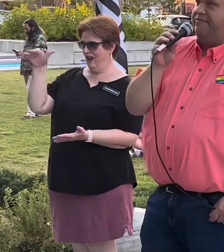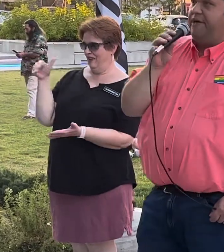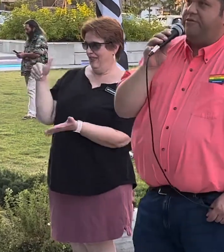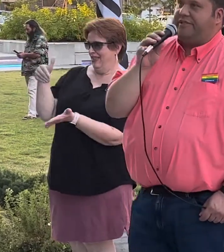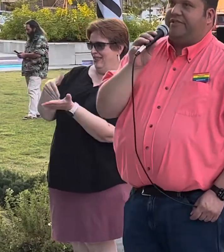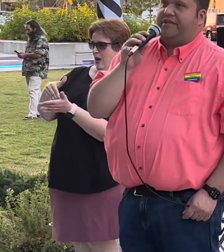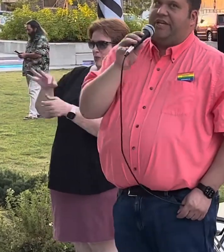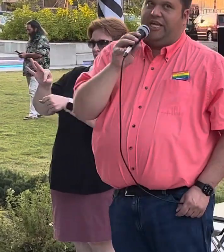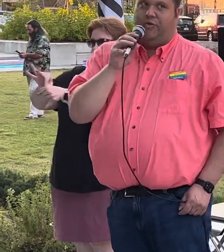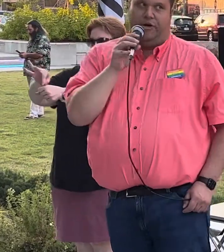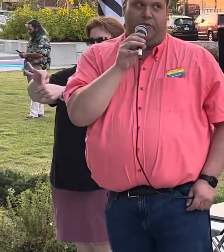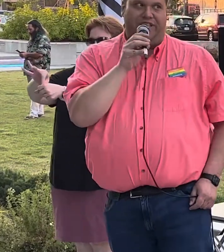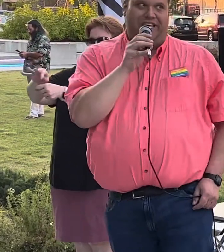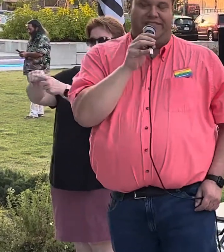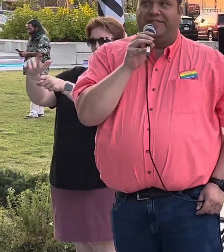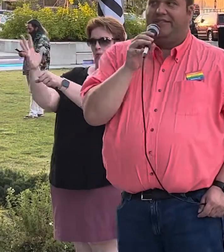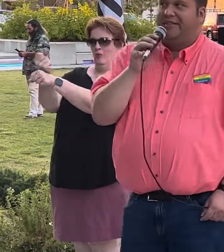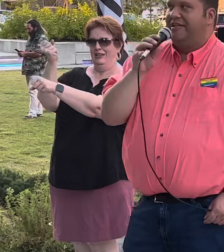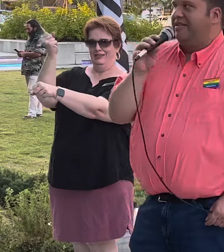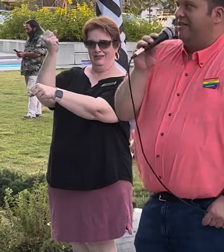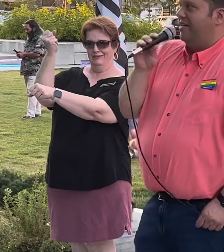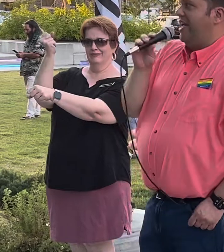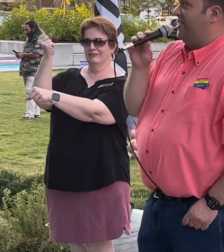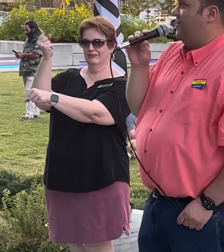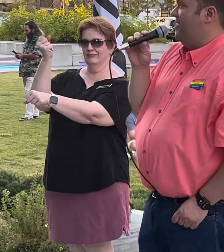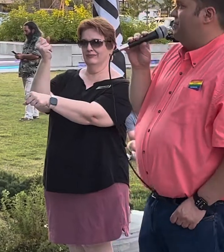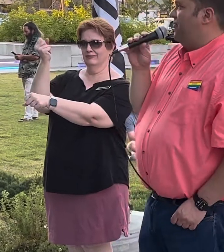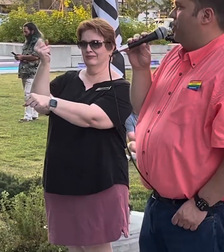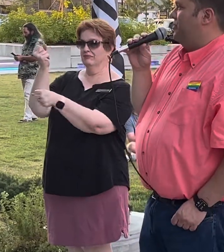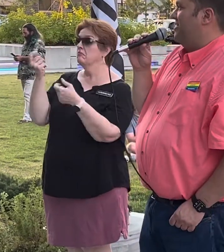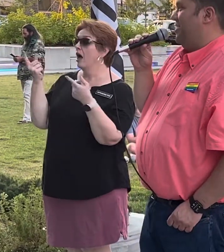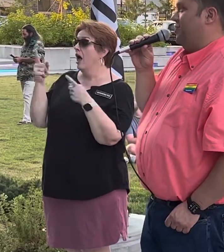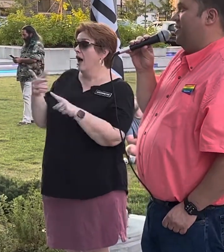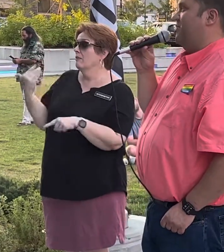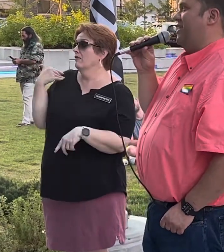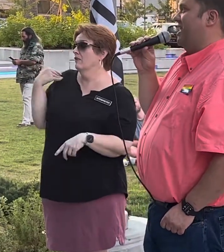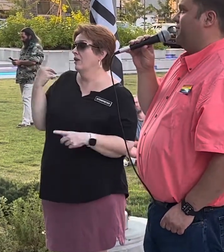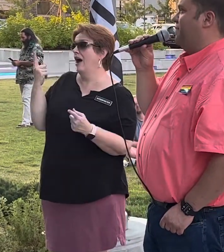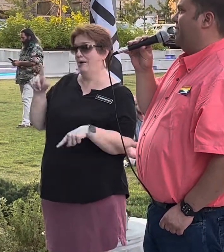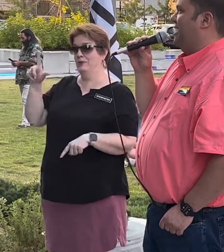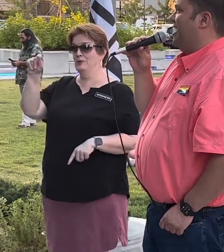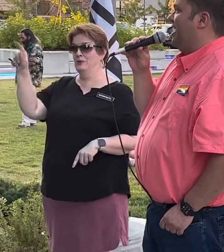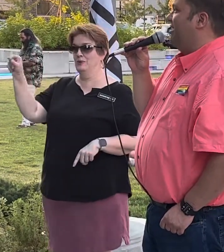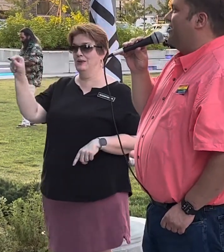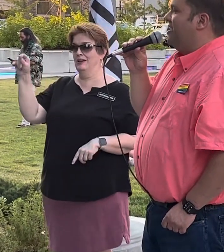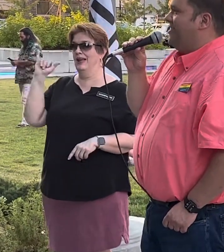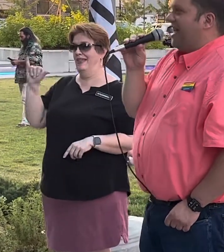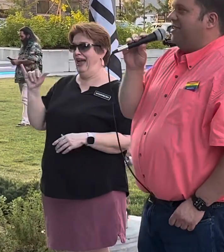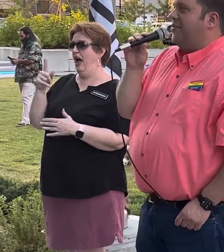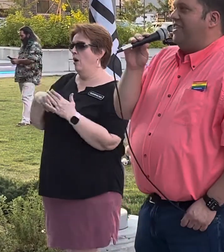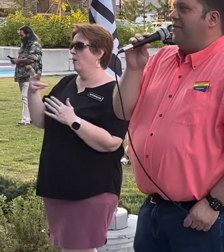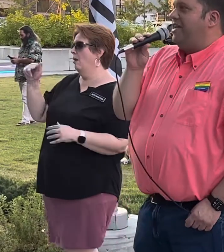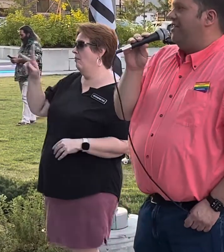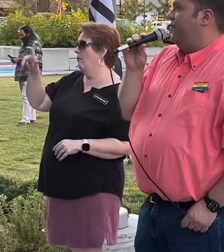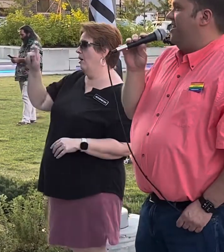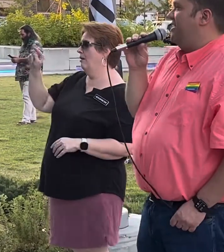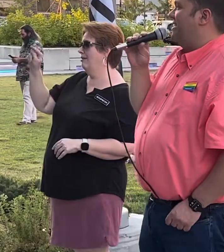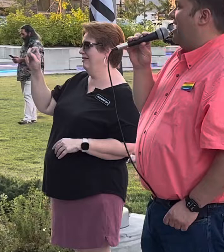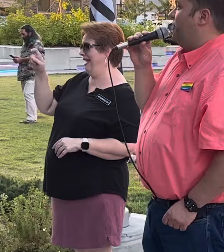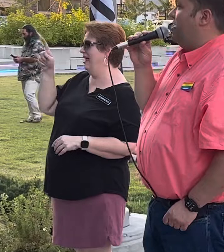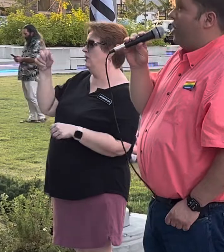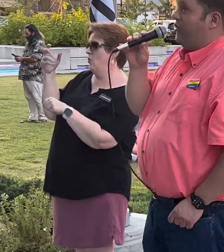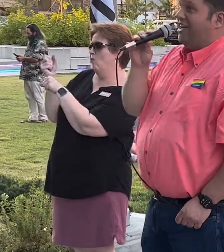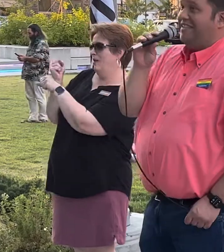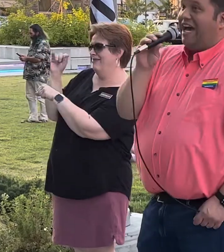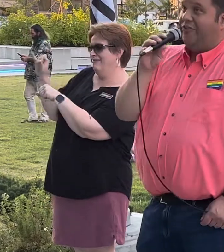285,000 votes in order to win this. It's been done before. It was done in 2020. That's what Paulette got. That's what we think we need to win this,